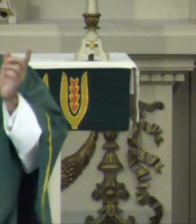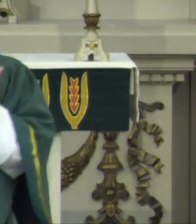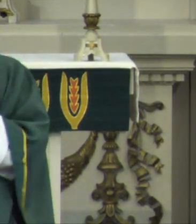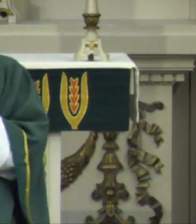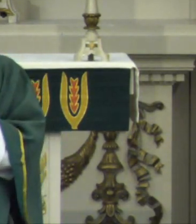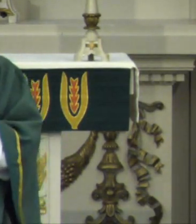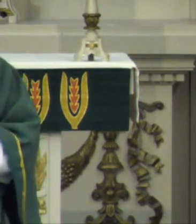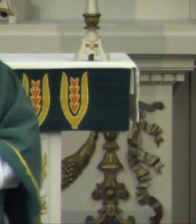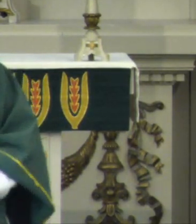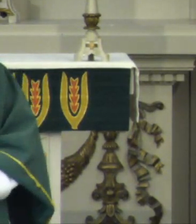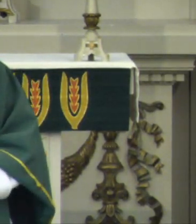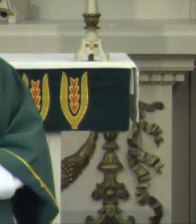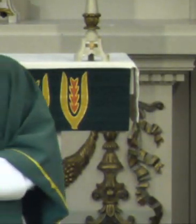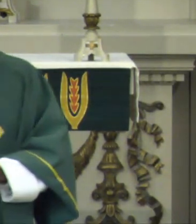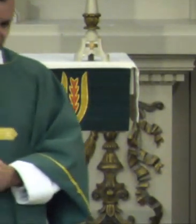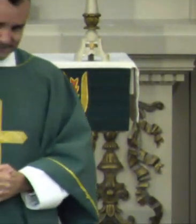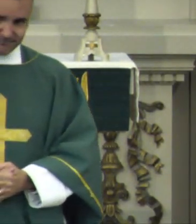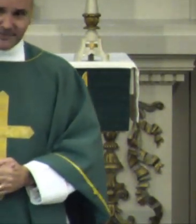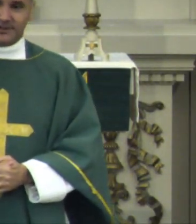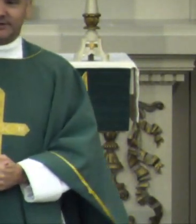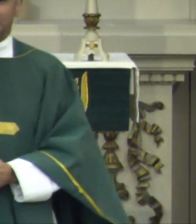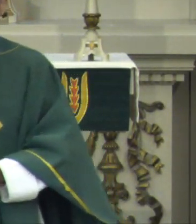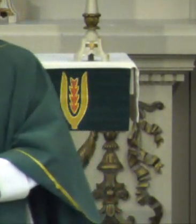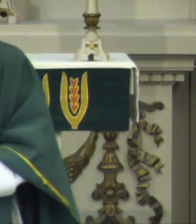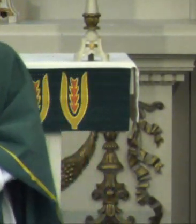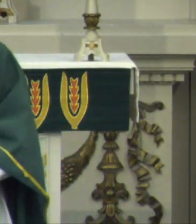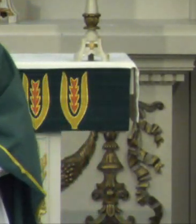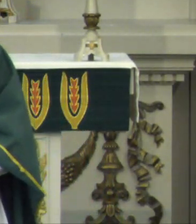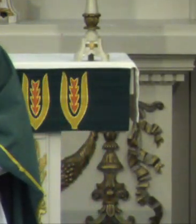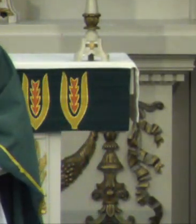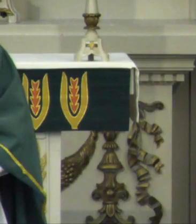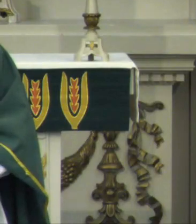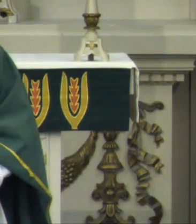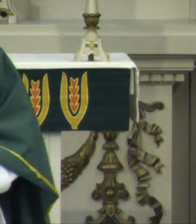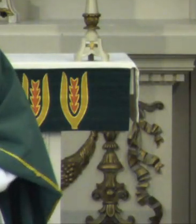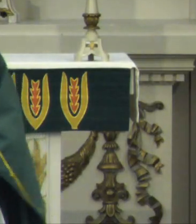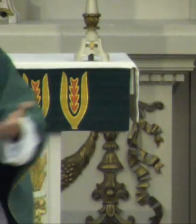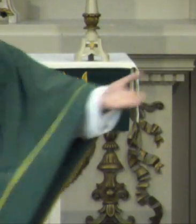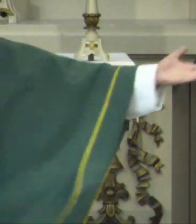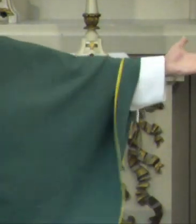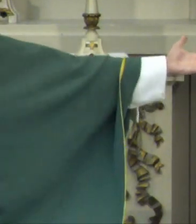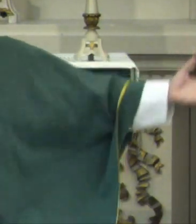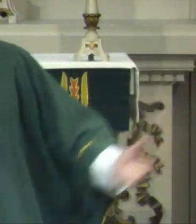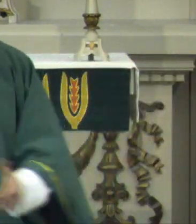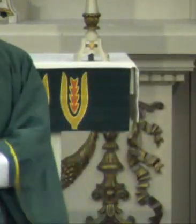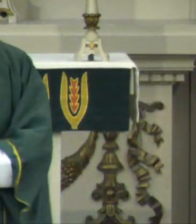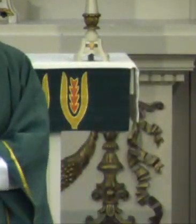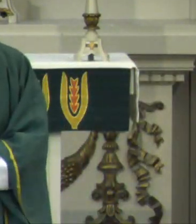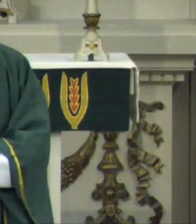to be a lot of fun. There's more information in the bulletin, so please grab one on your way out. The Lord be with you.